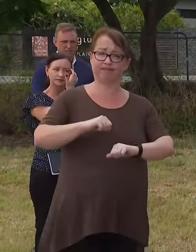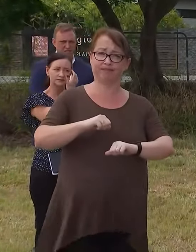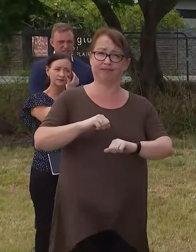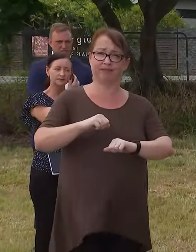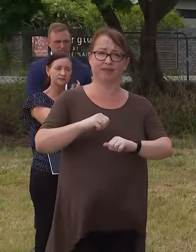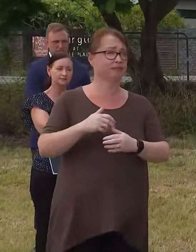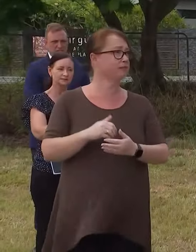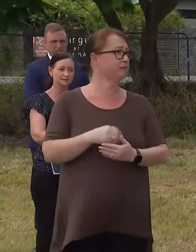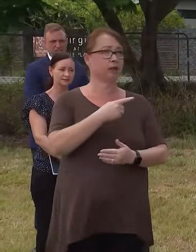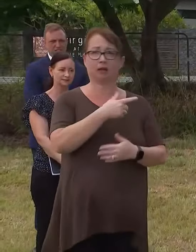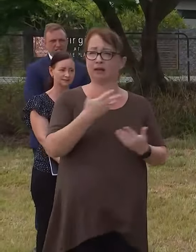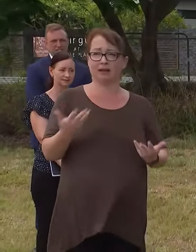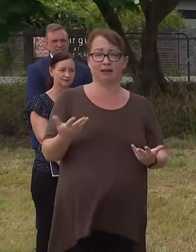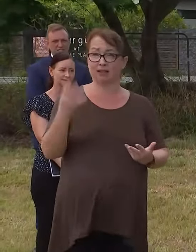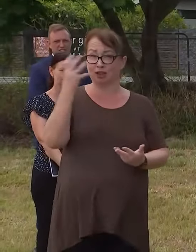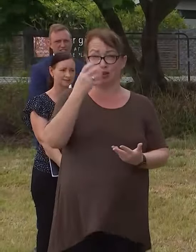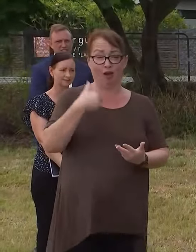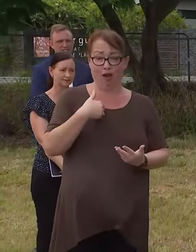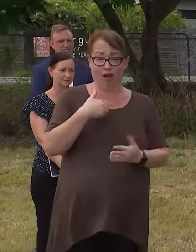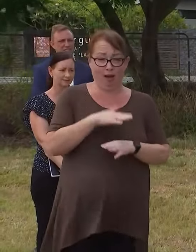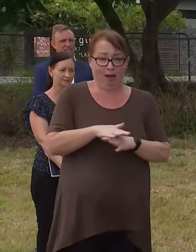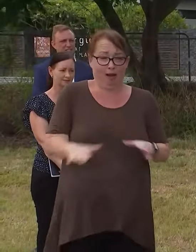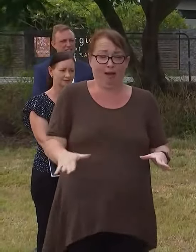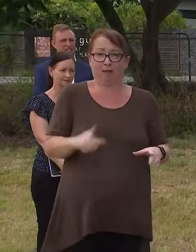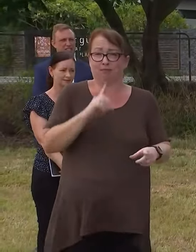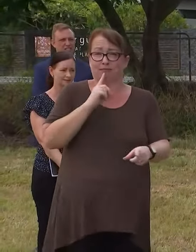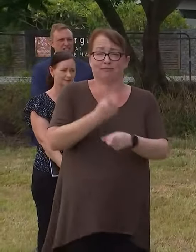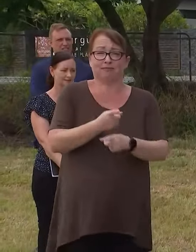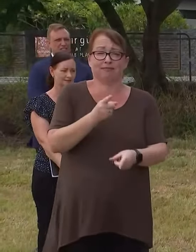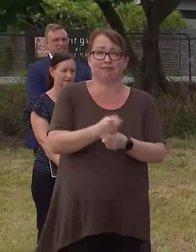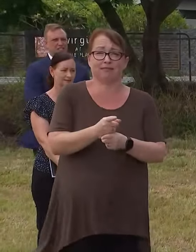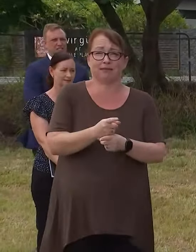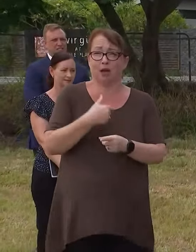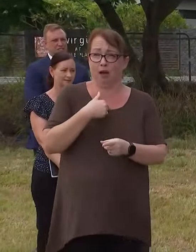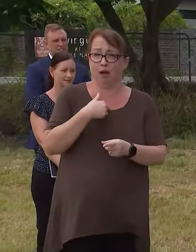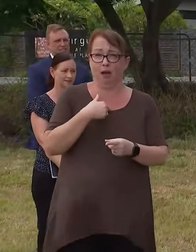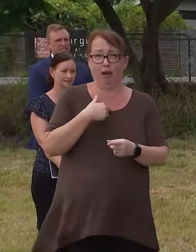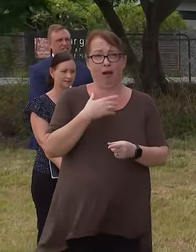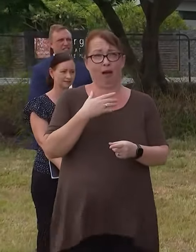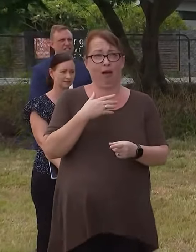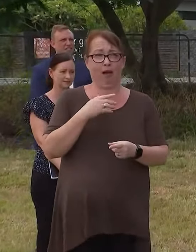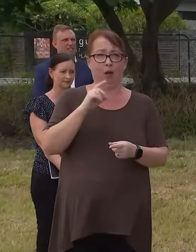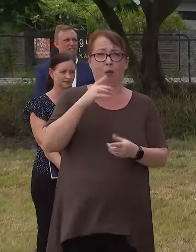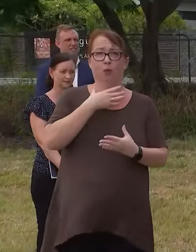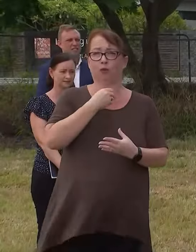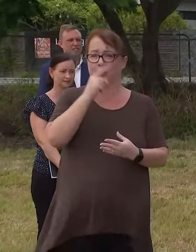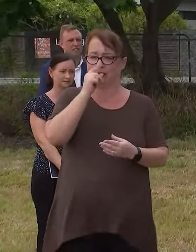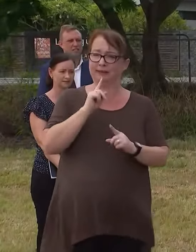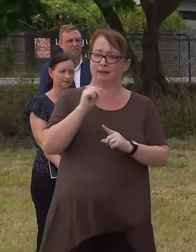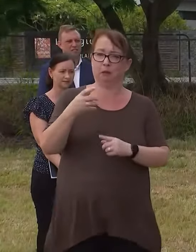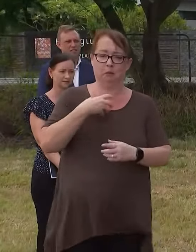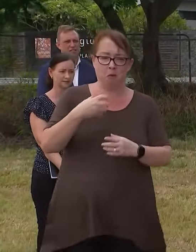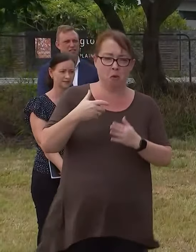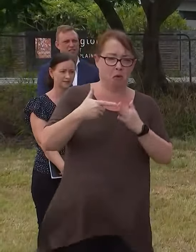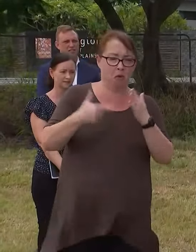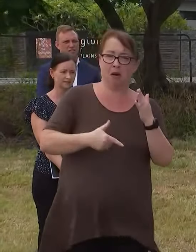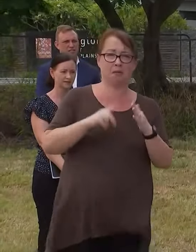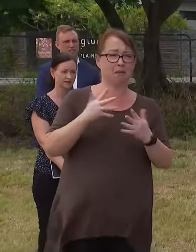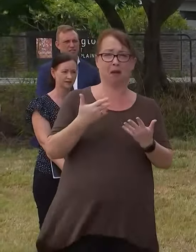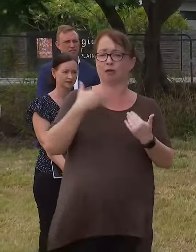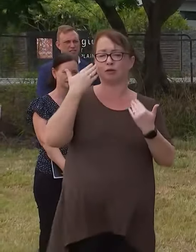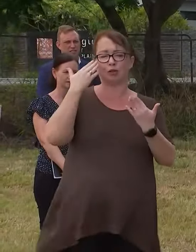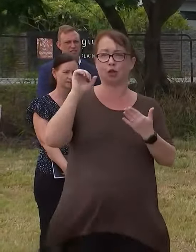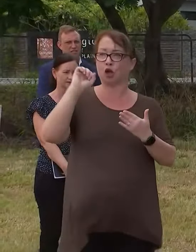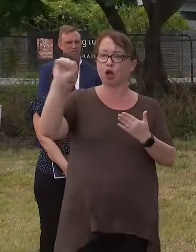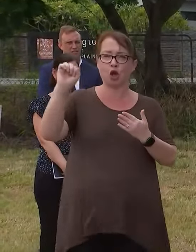I can't say. I'm sorry. I'd love to tell you more. I don't know exactly the extent of her allegations. That's a matter